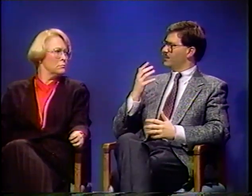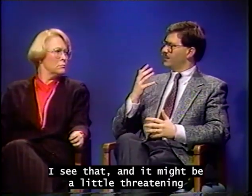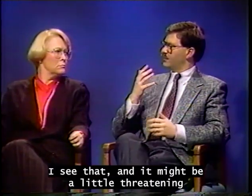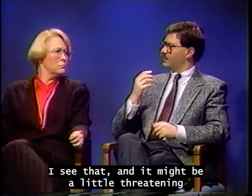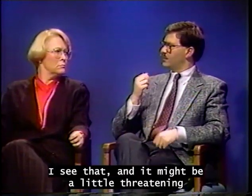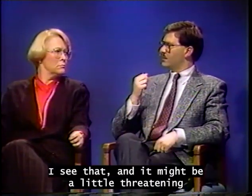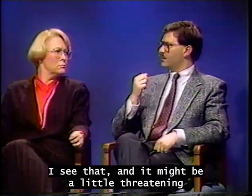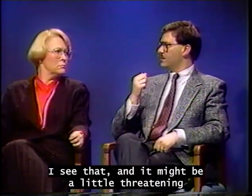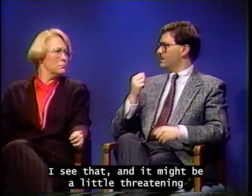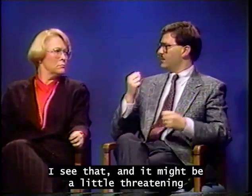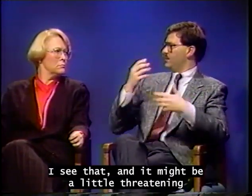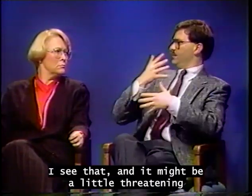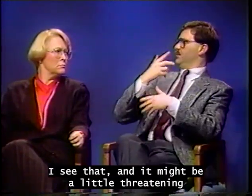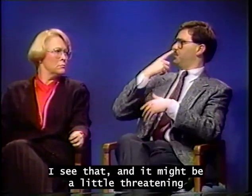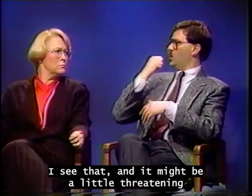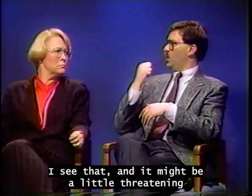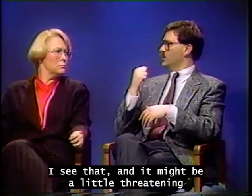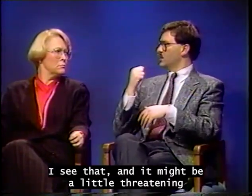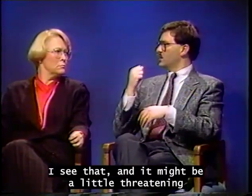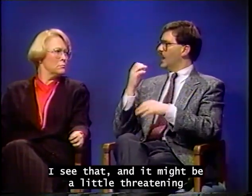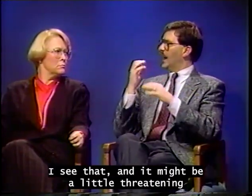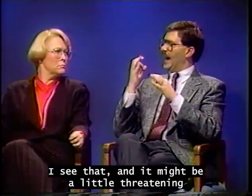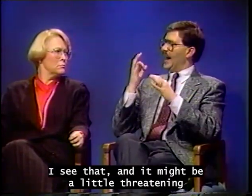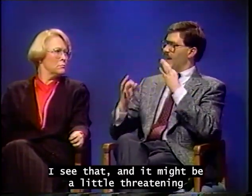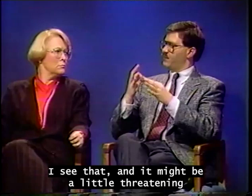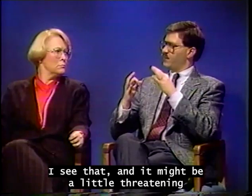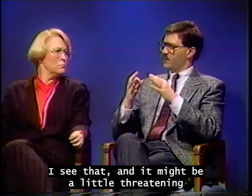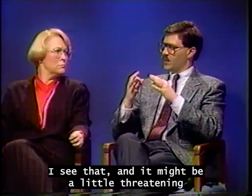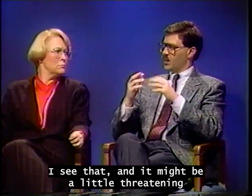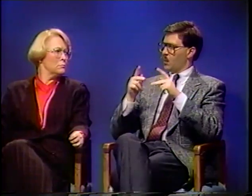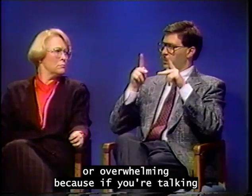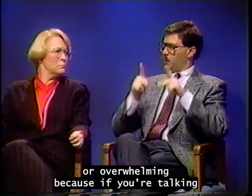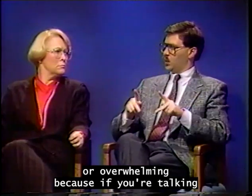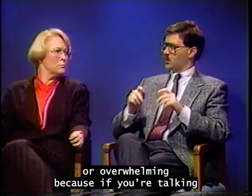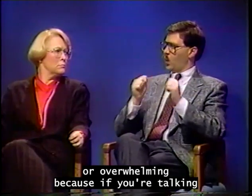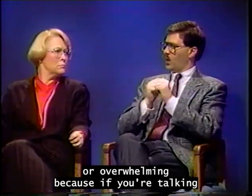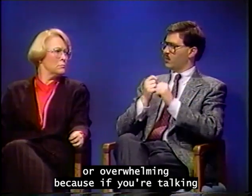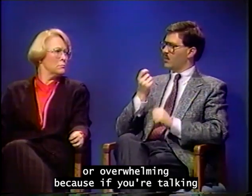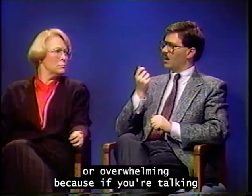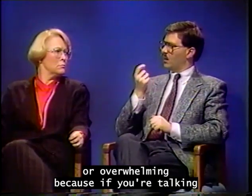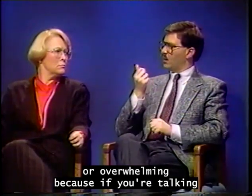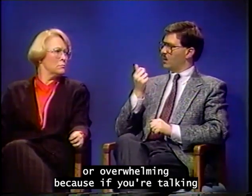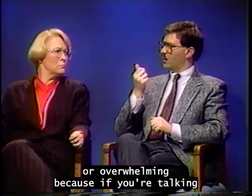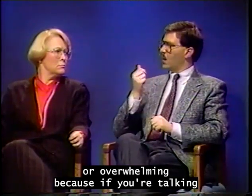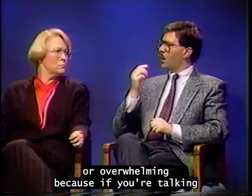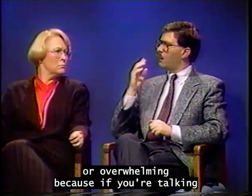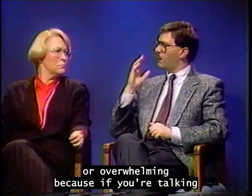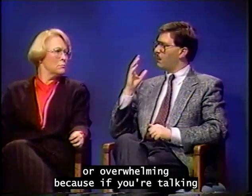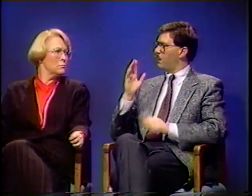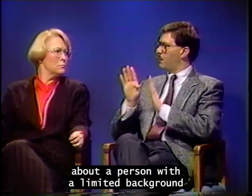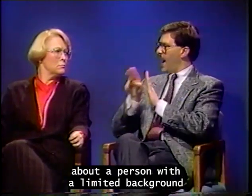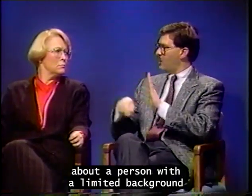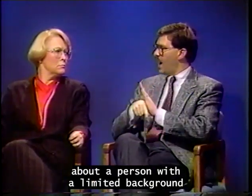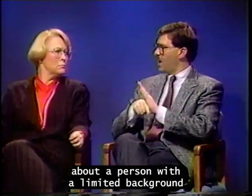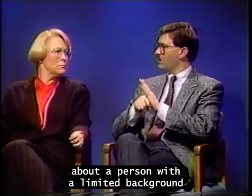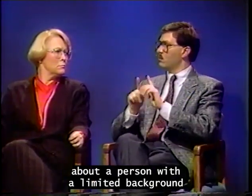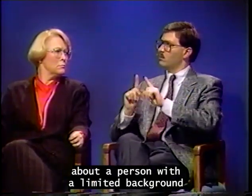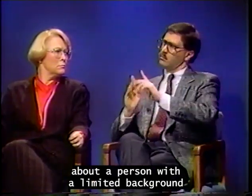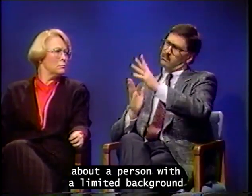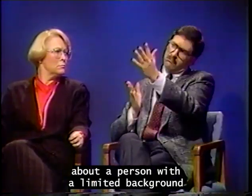I see that, and it might be a little threatening or overwhelming. Because if you're talking about a person with a